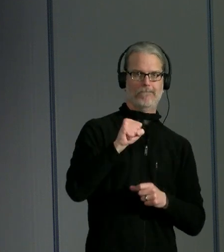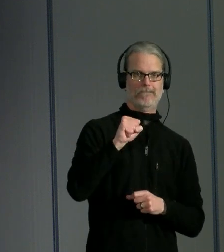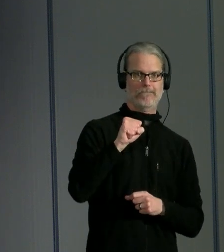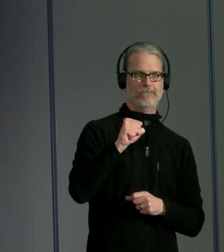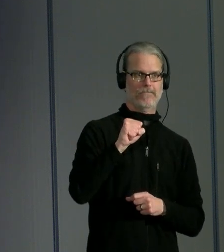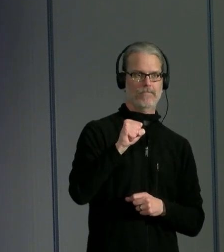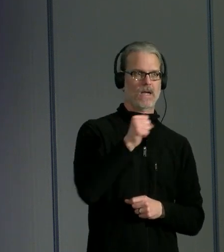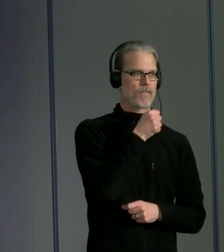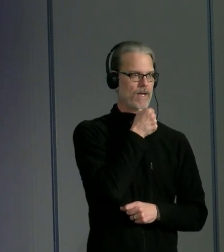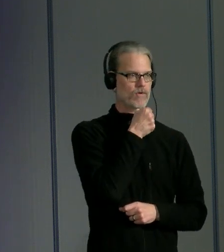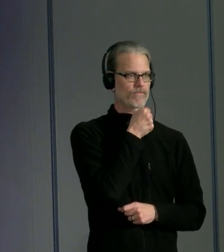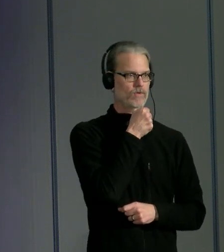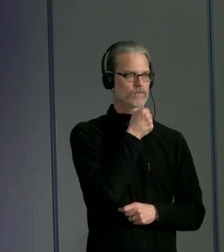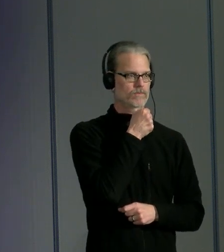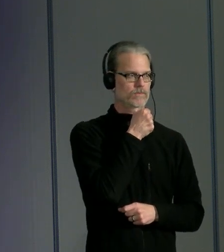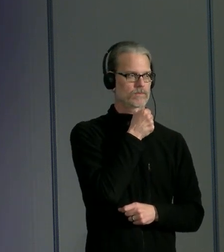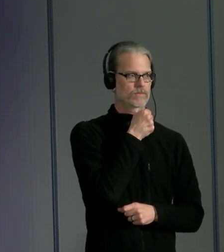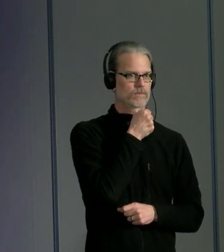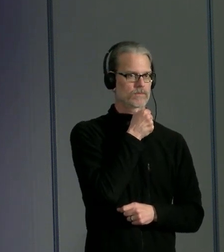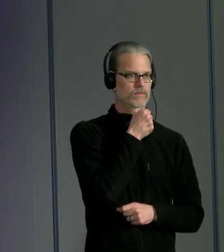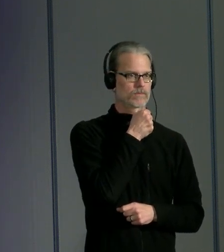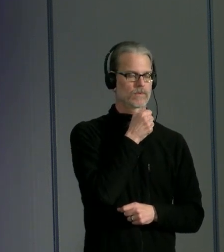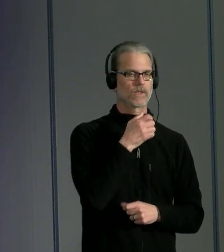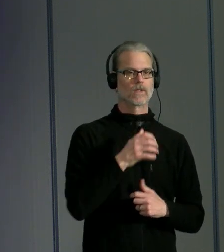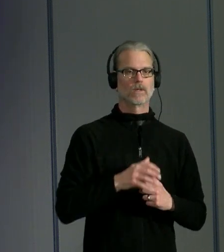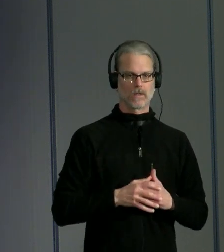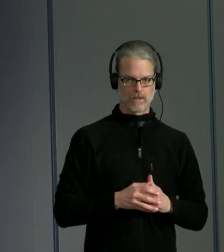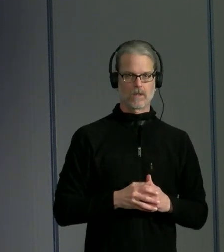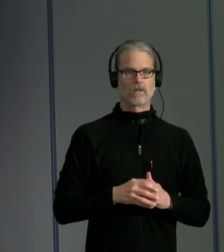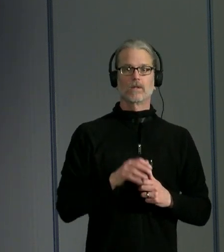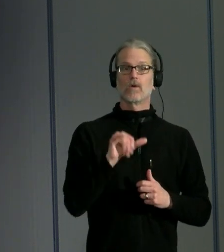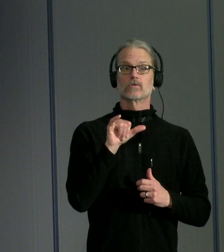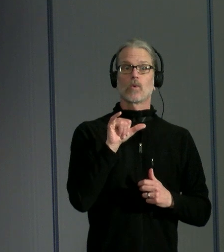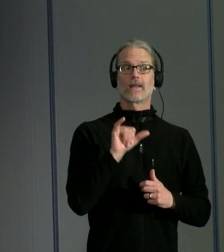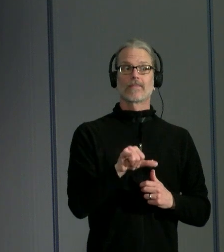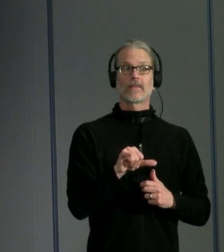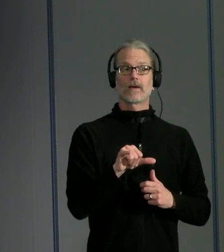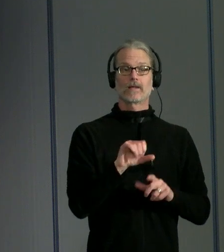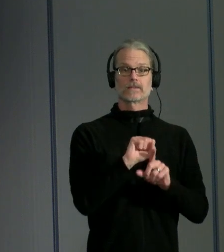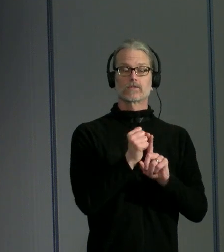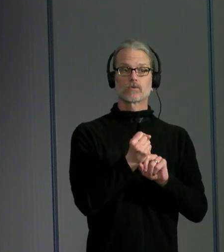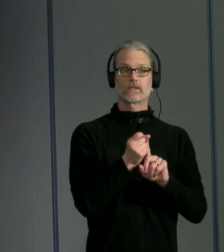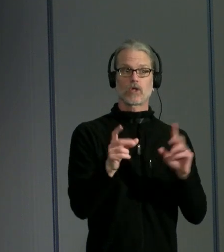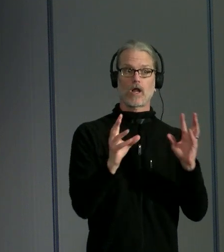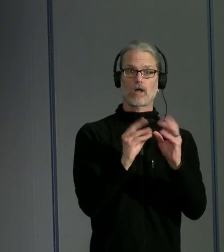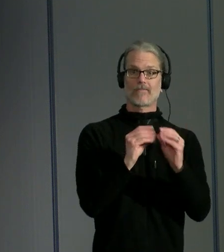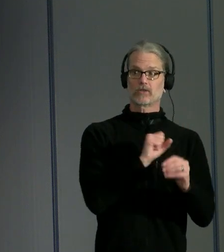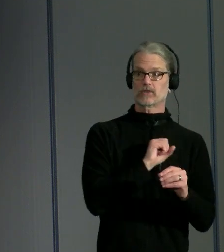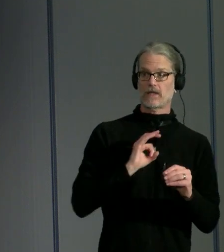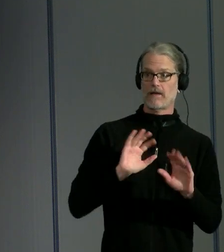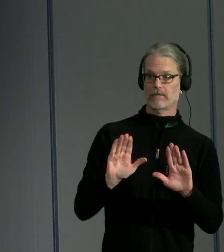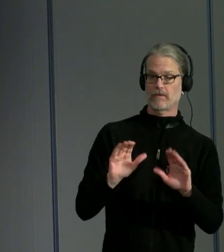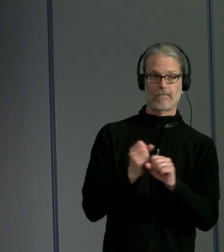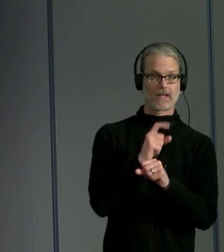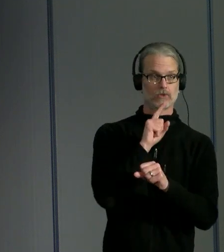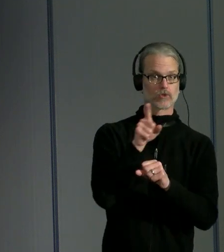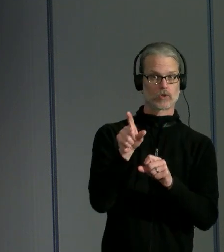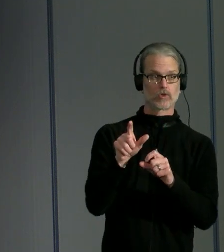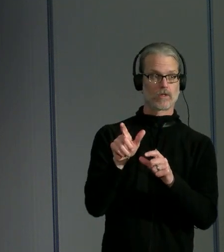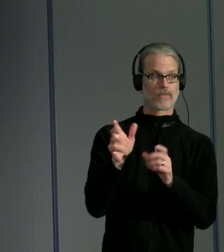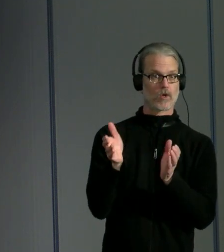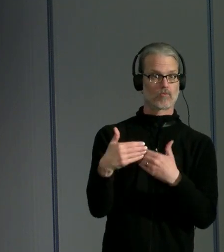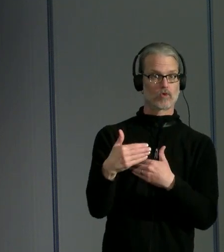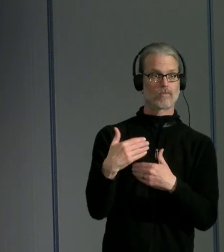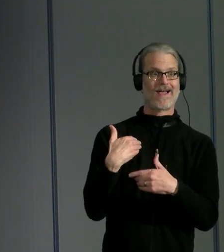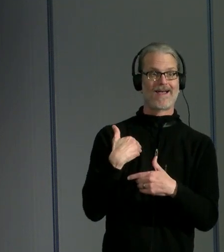a traditional microphone. And so in this particular case, the conference staff made sure that the training room was equipped with